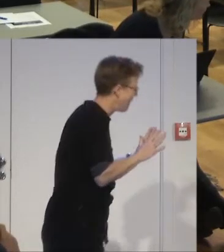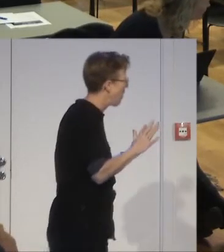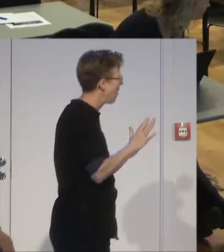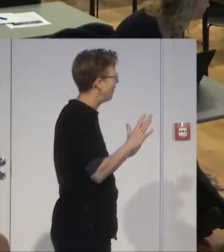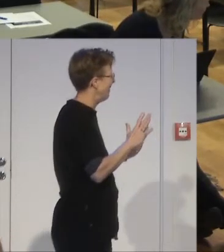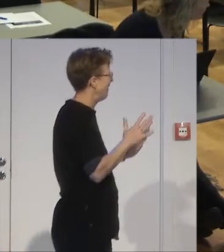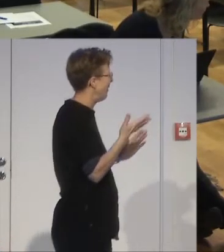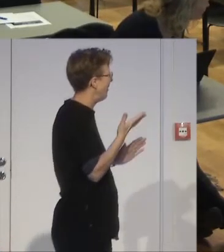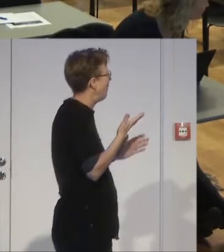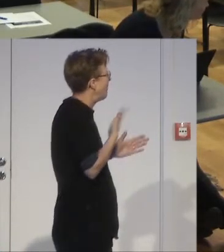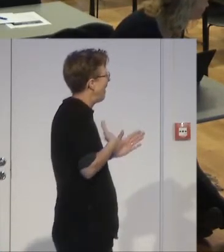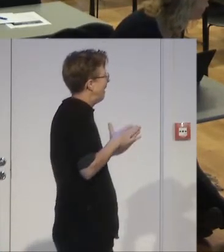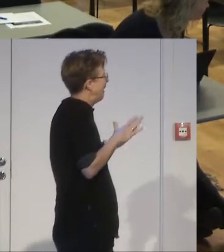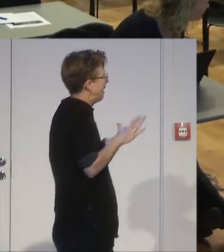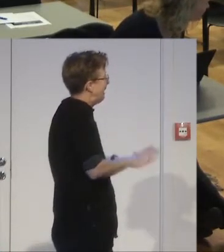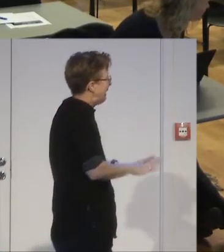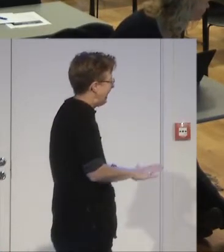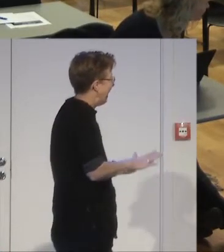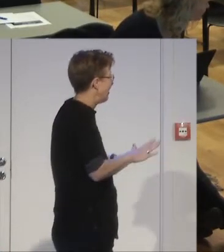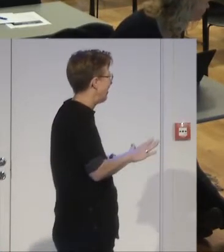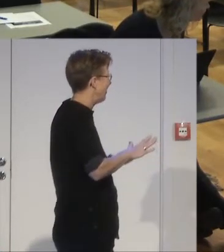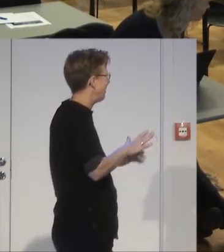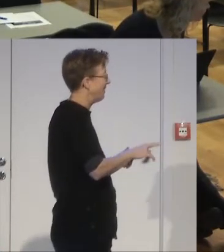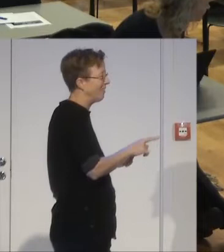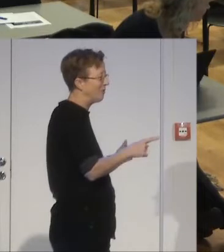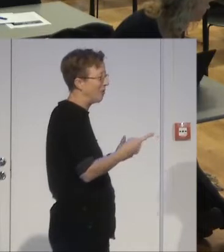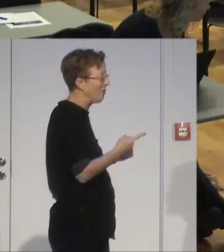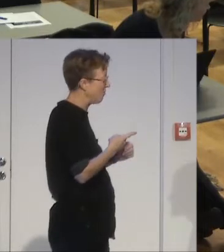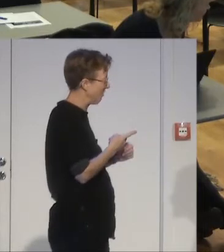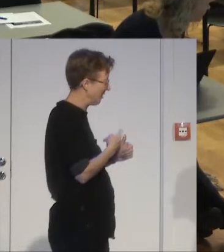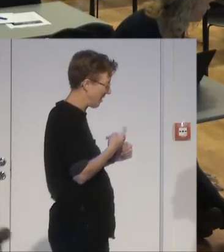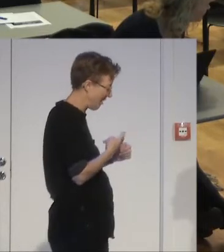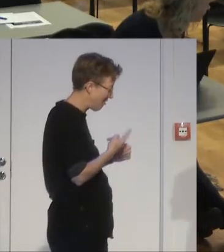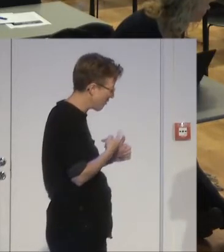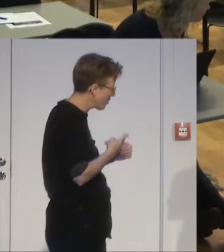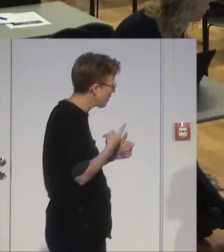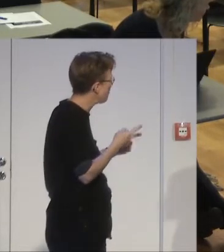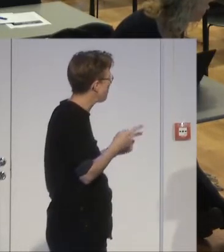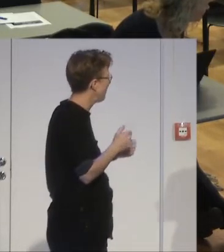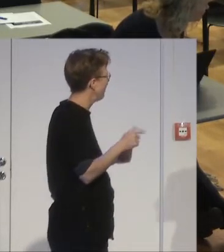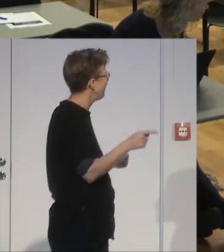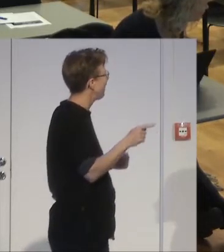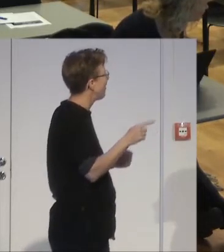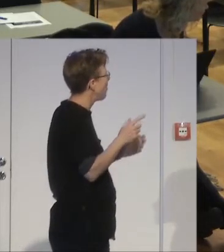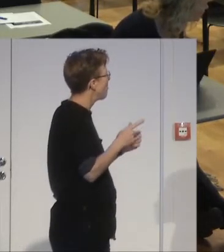And it do you feel being affluent? The first one was,